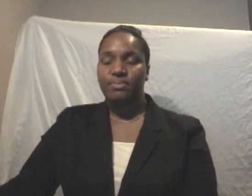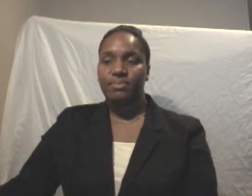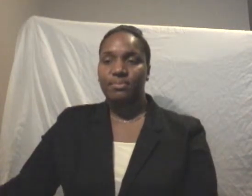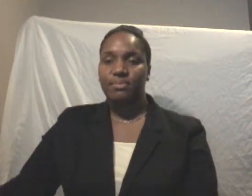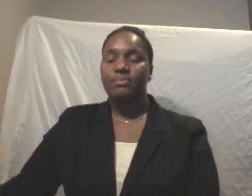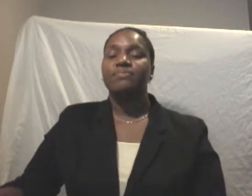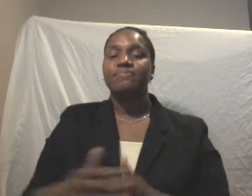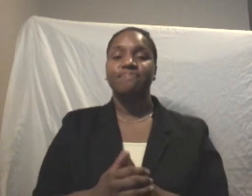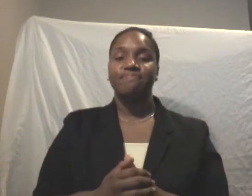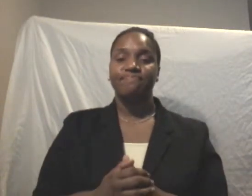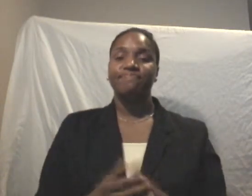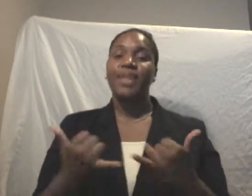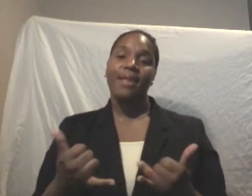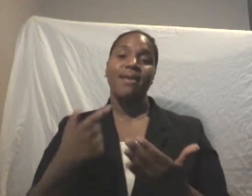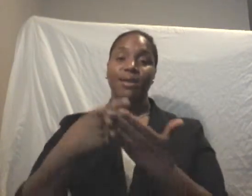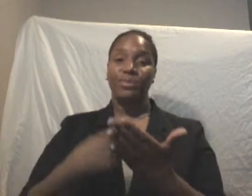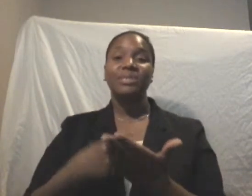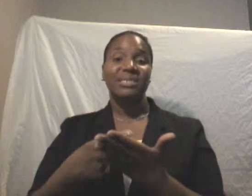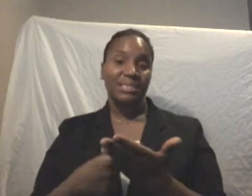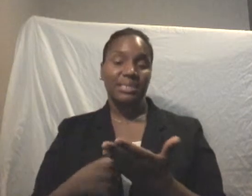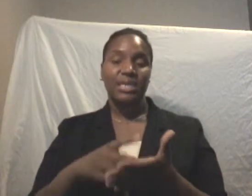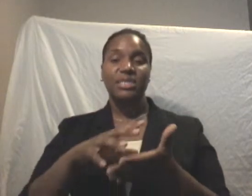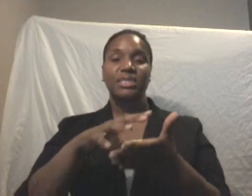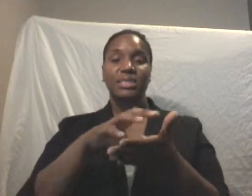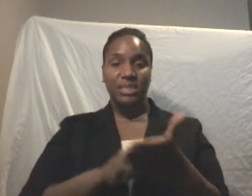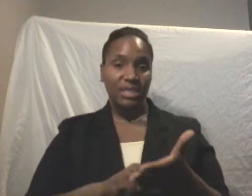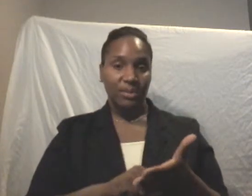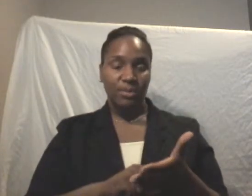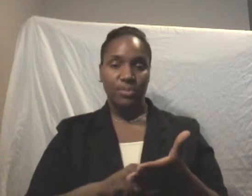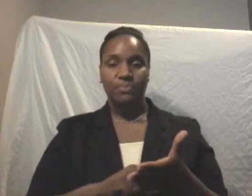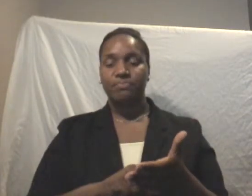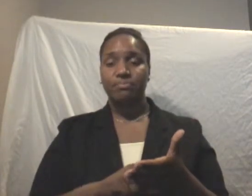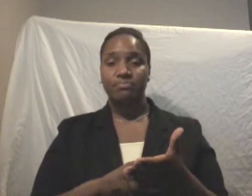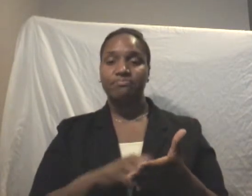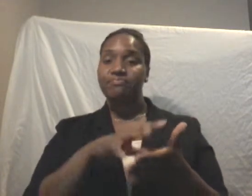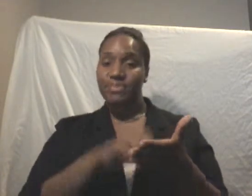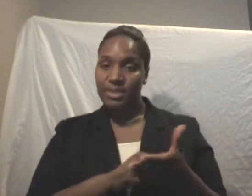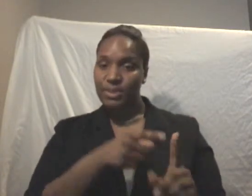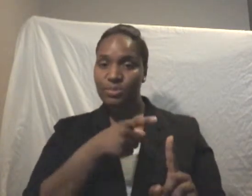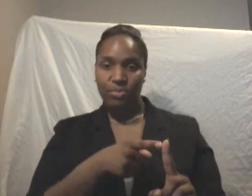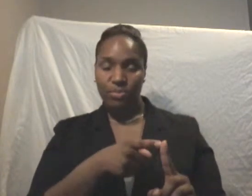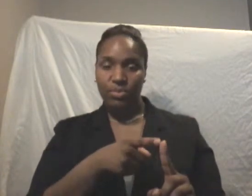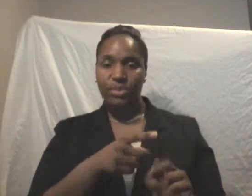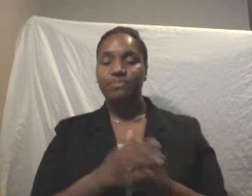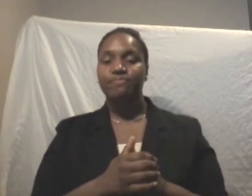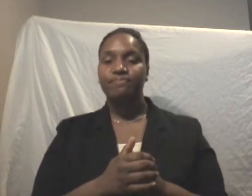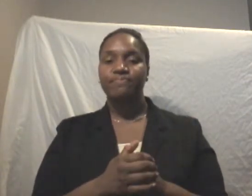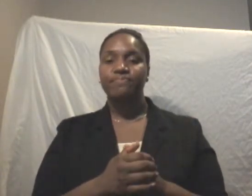Which brings us to the matter of a deductible. A deductible is the amount that